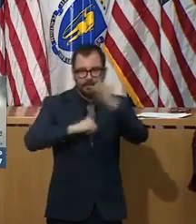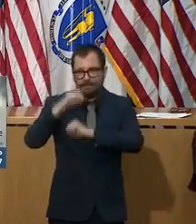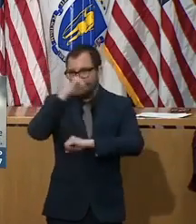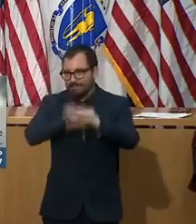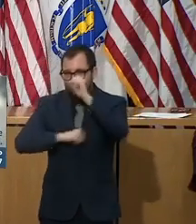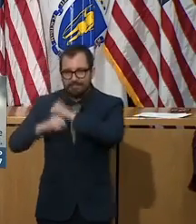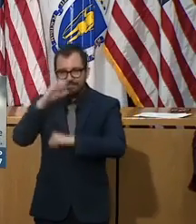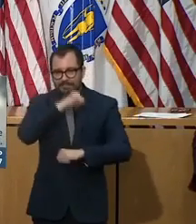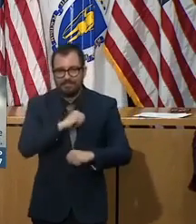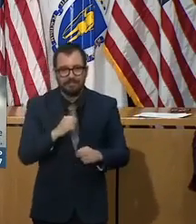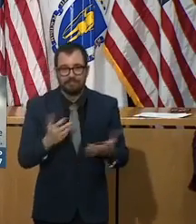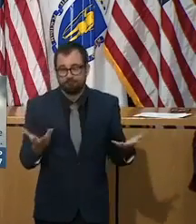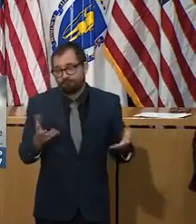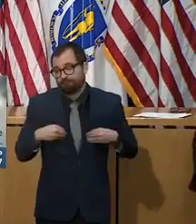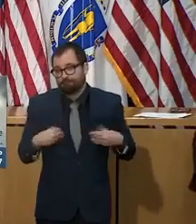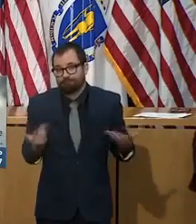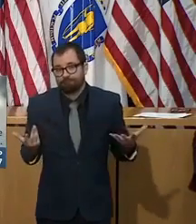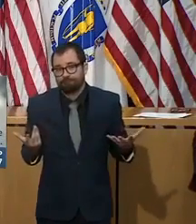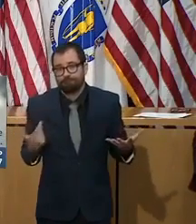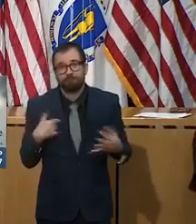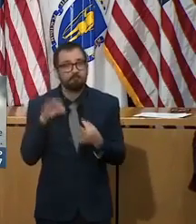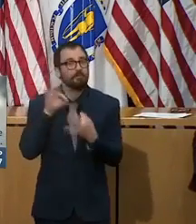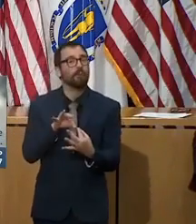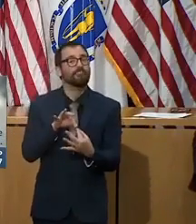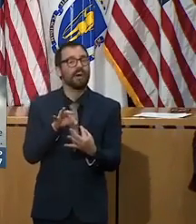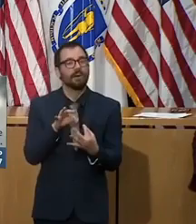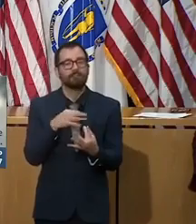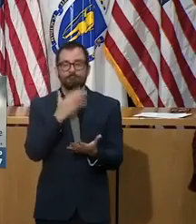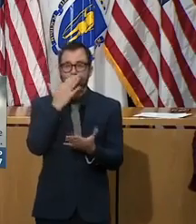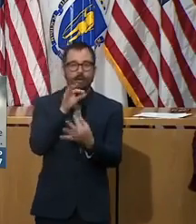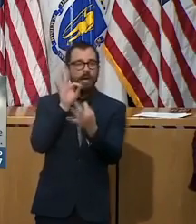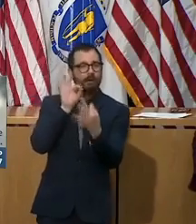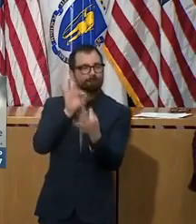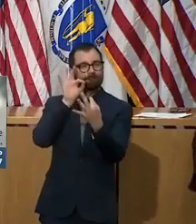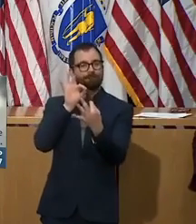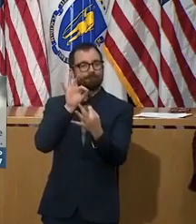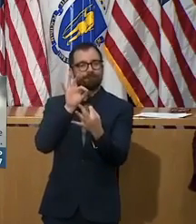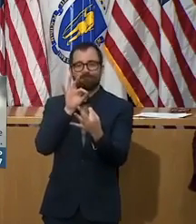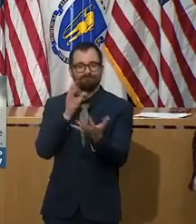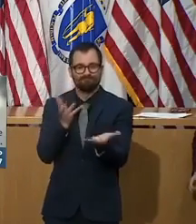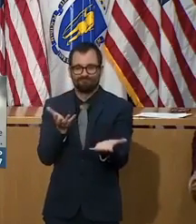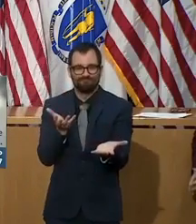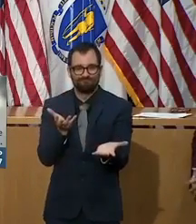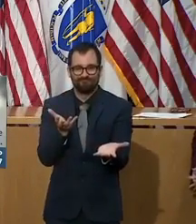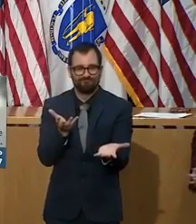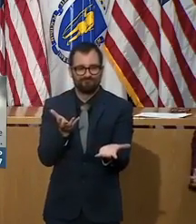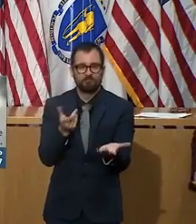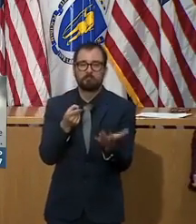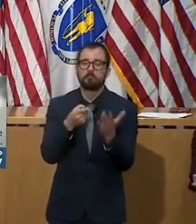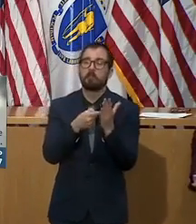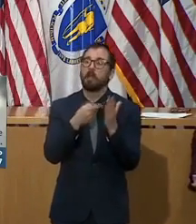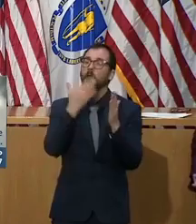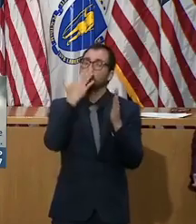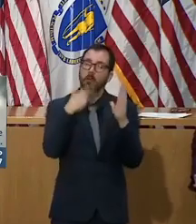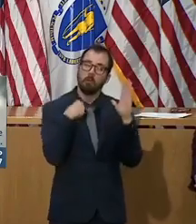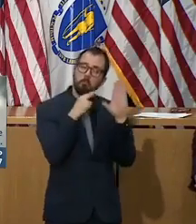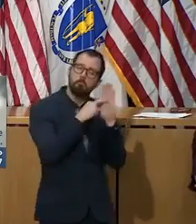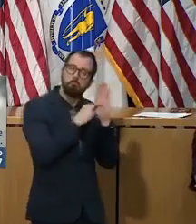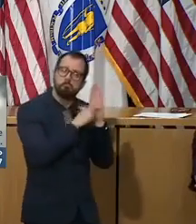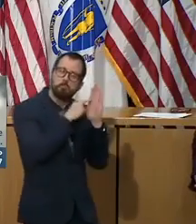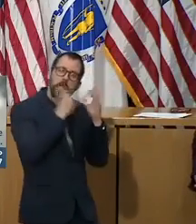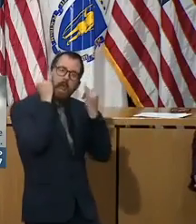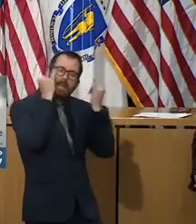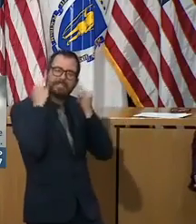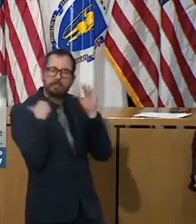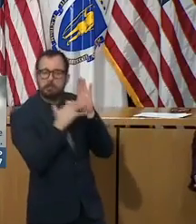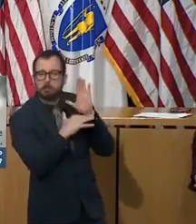they're useful as a point of reference, but they certainly shouldn't be deemed, I don't think, ever as sort of gospel on